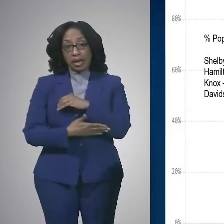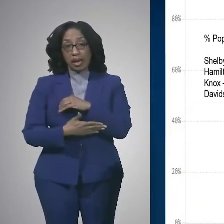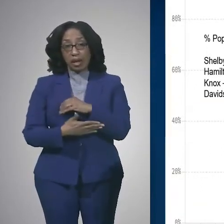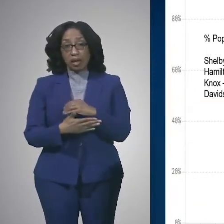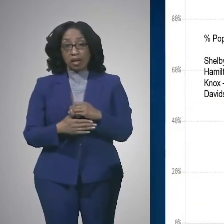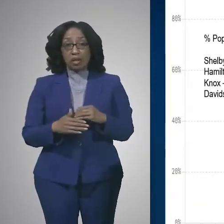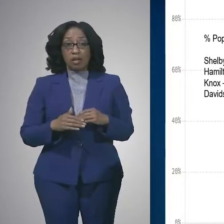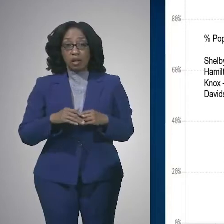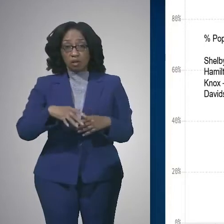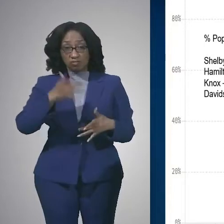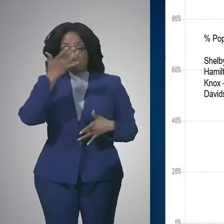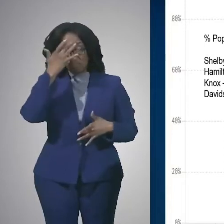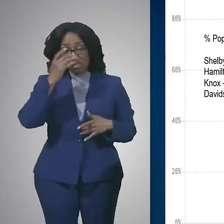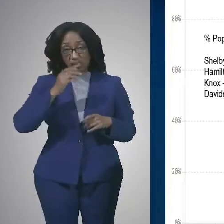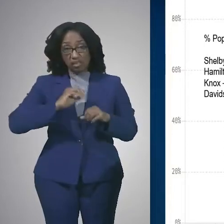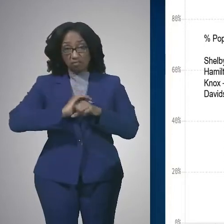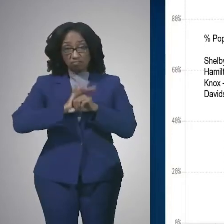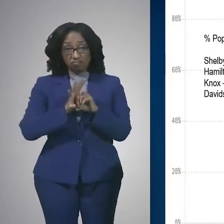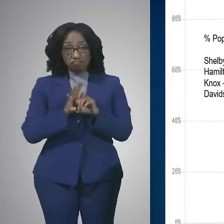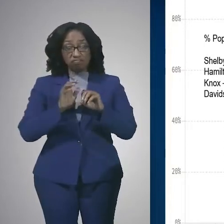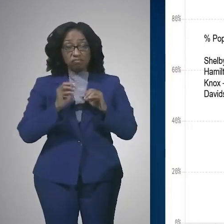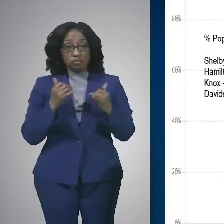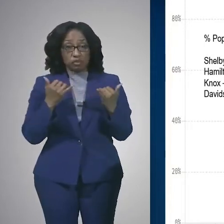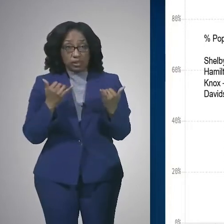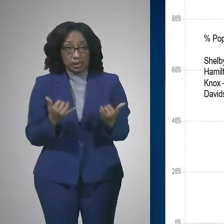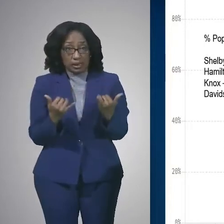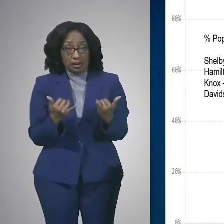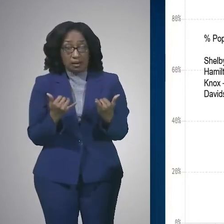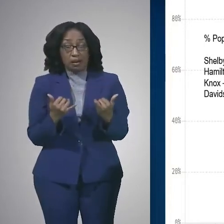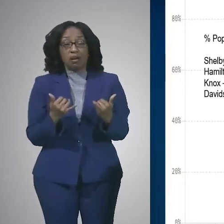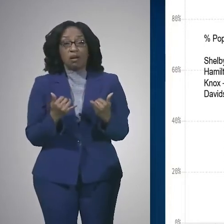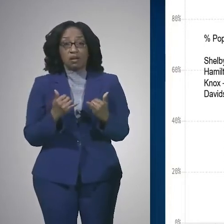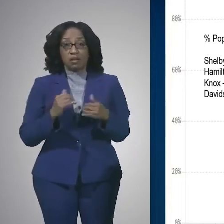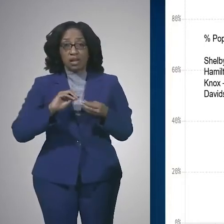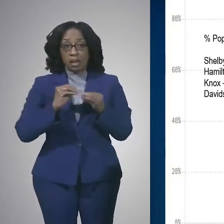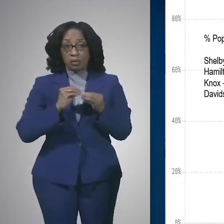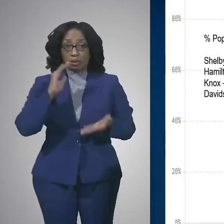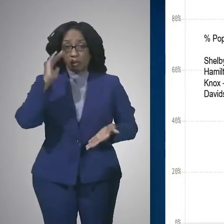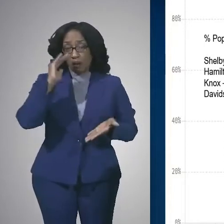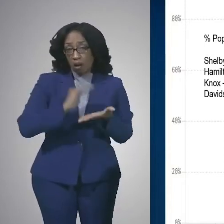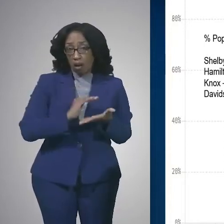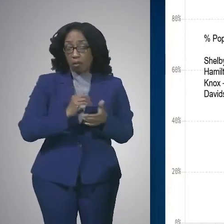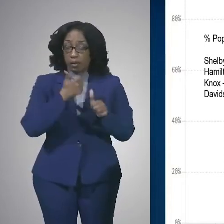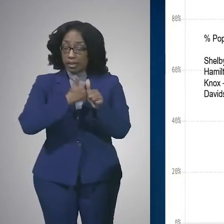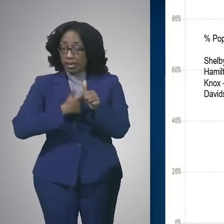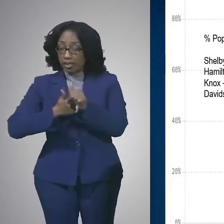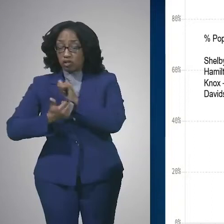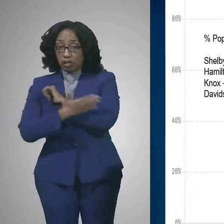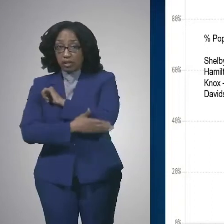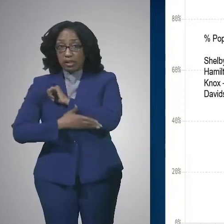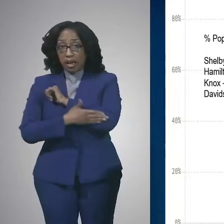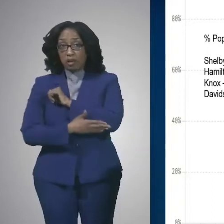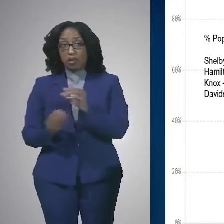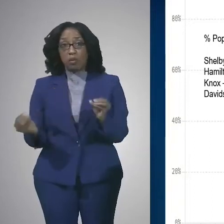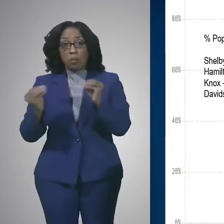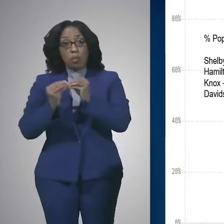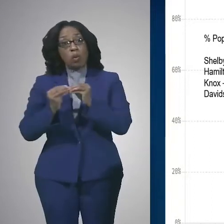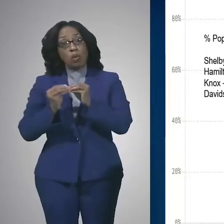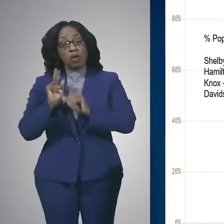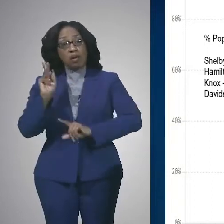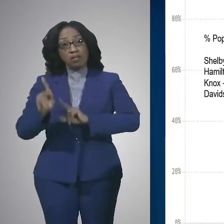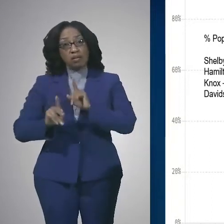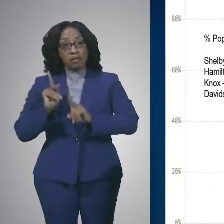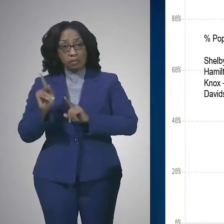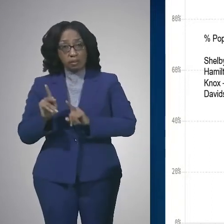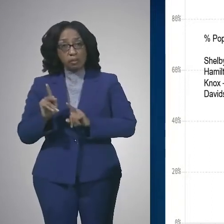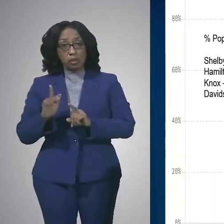case rates than those other metro areas, even though in each of those counties, a greater percentage of the population